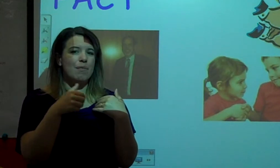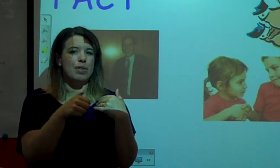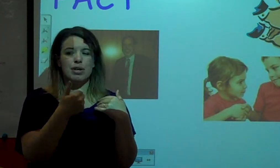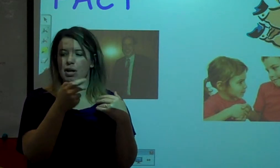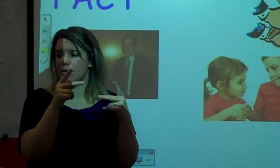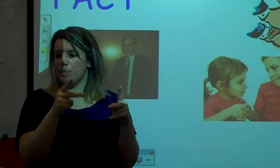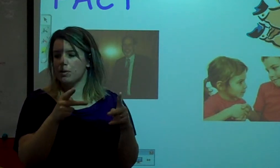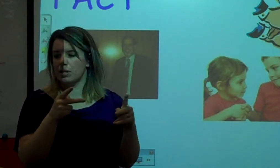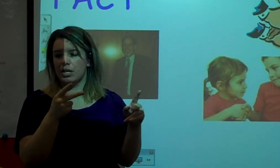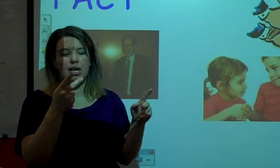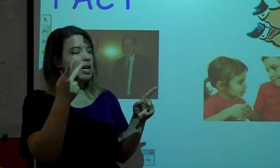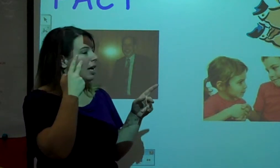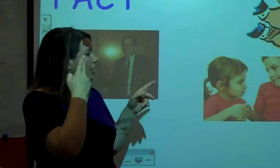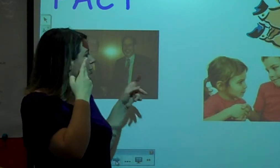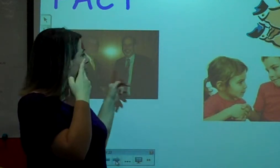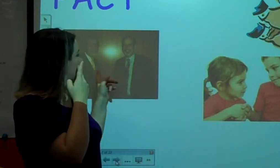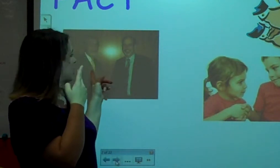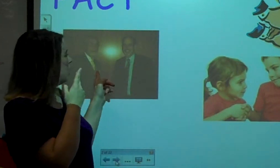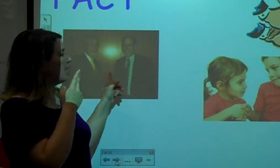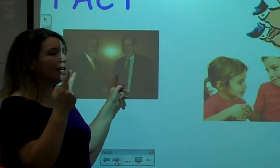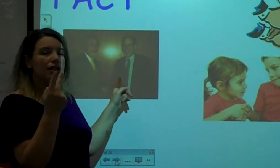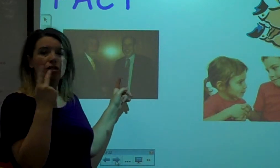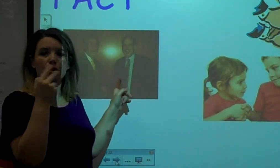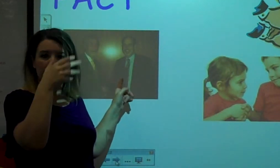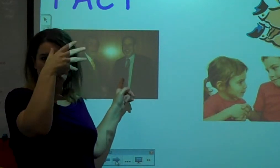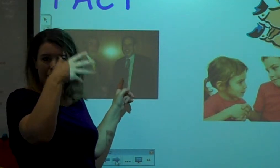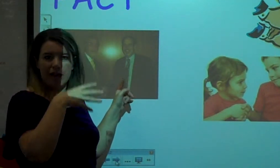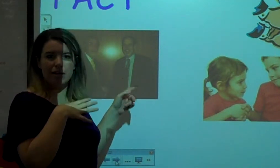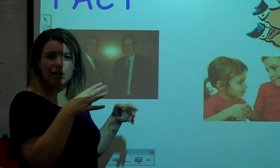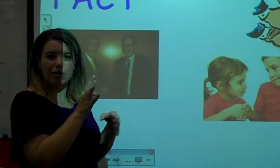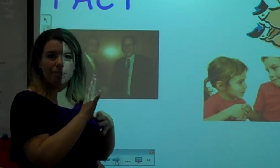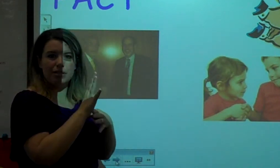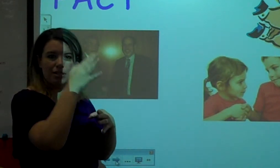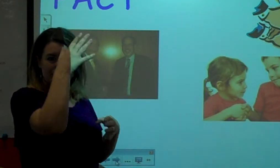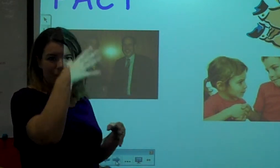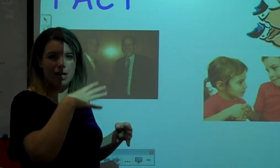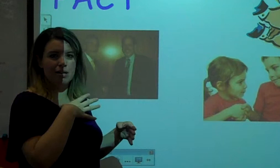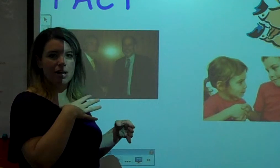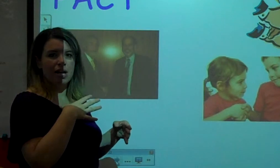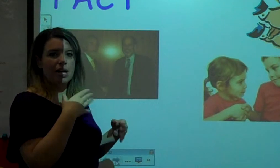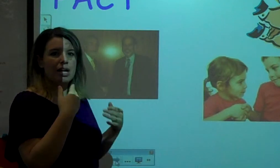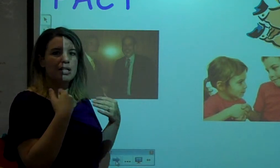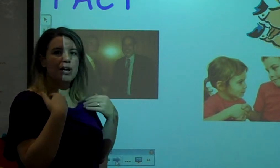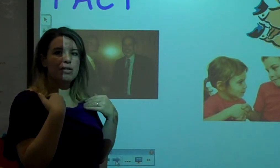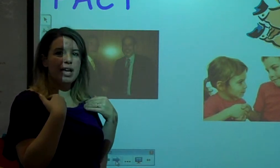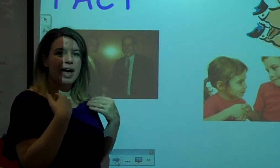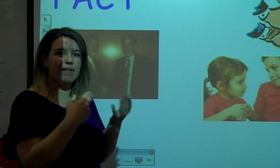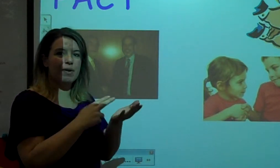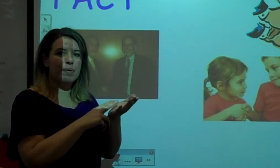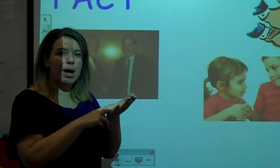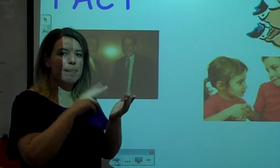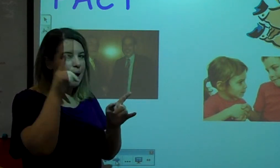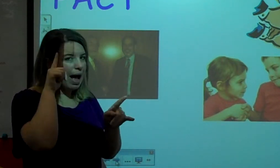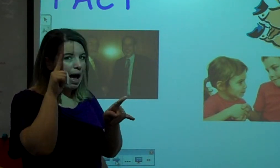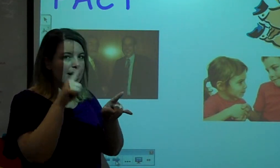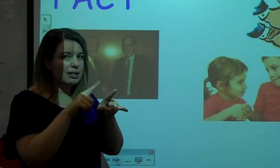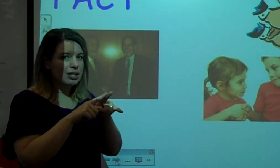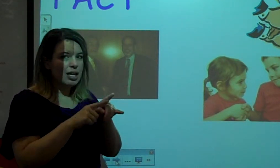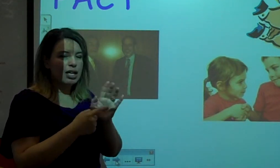with another person. And you can see the two men, they're businessmen, and they have a pact. And